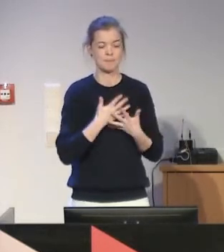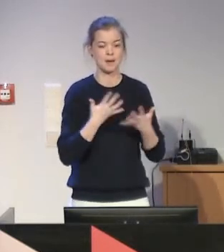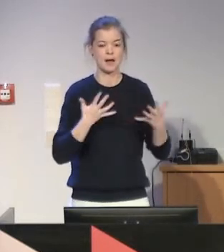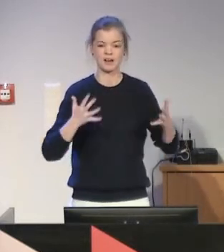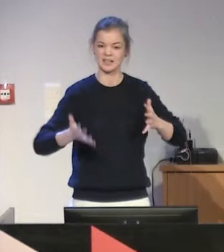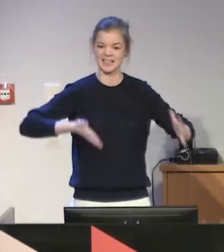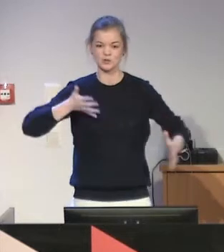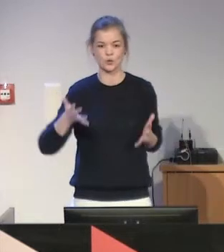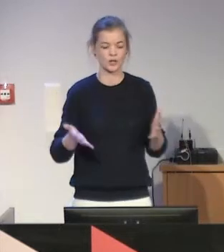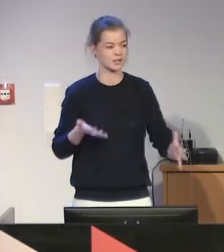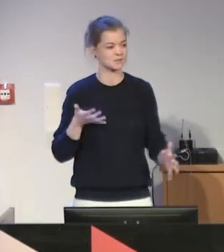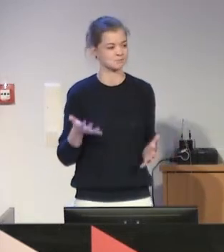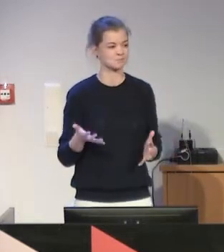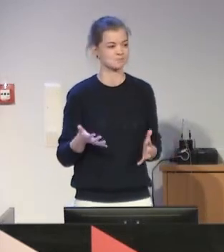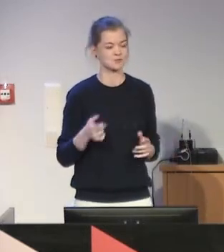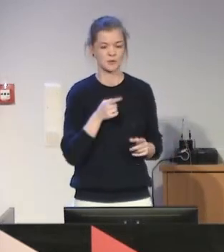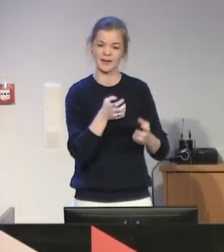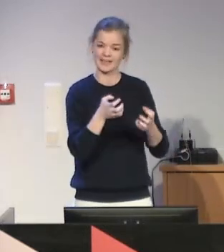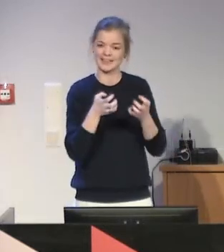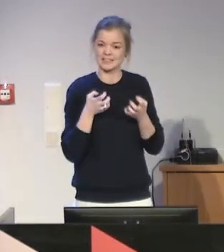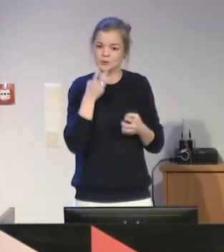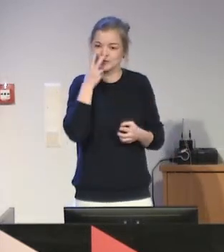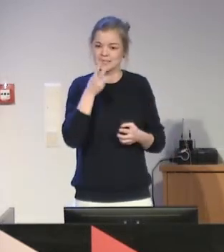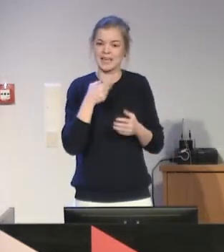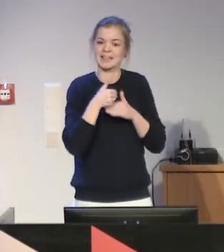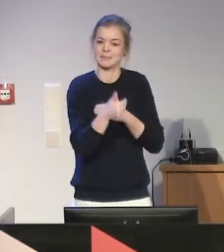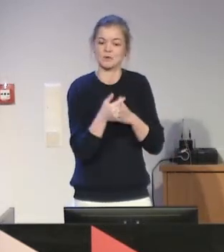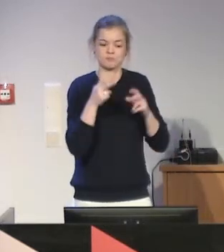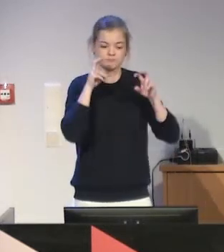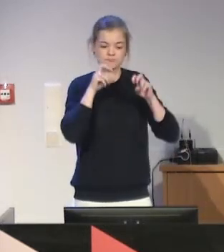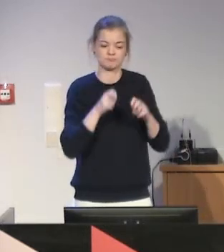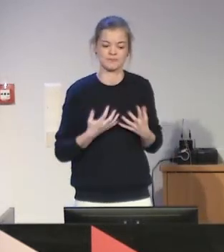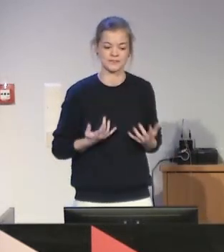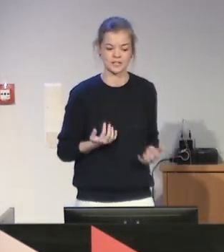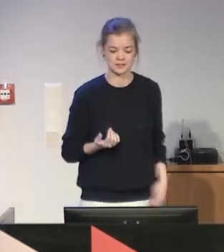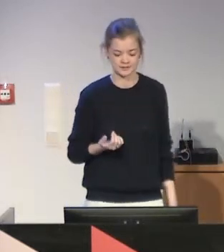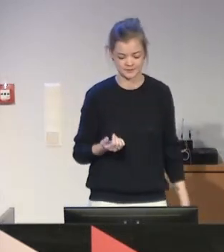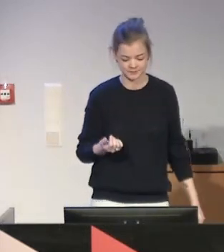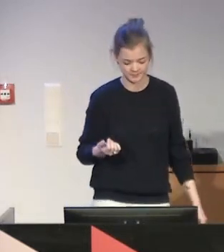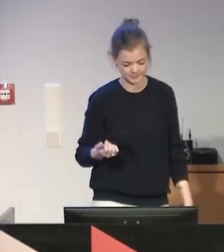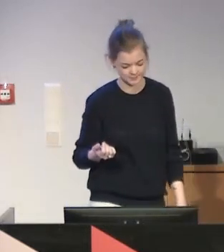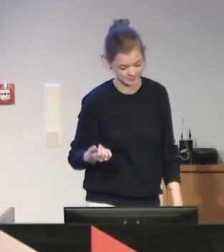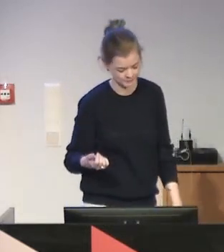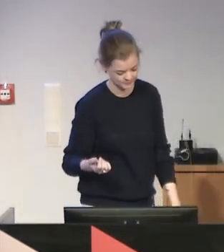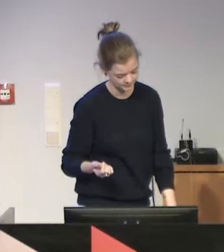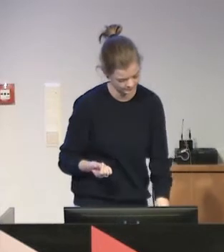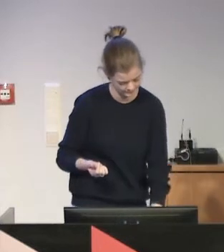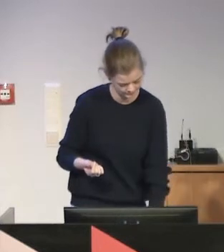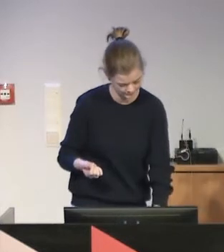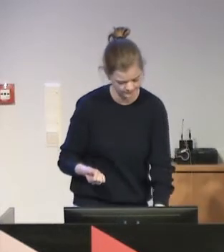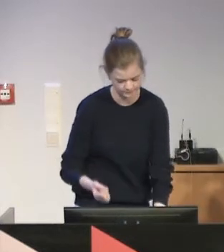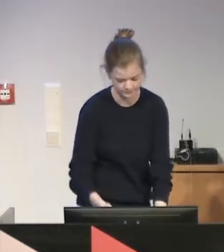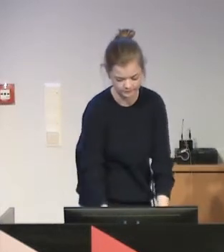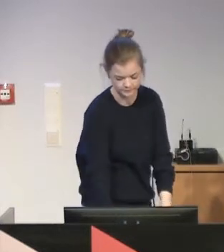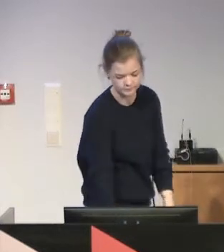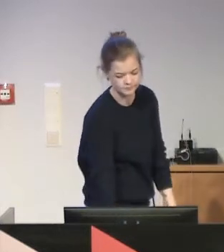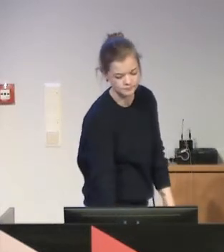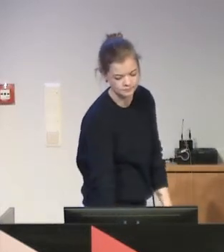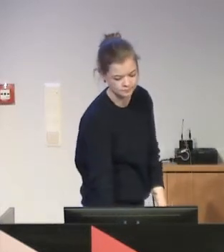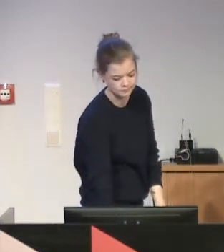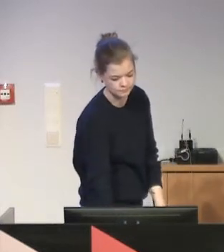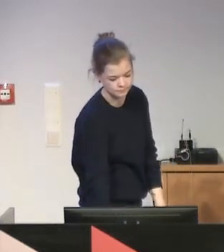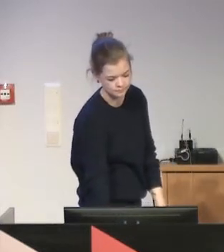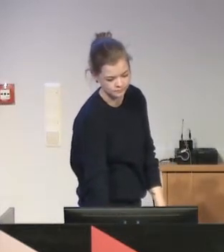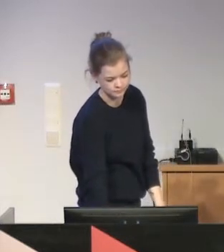I only understood two signs, but there was a lot of gestures there. So it was interesting to see afterwards on the film how much I can understand